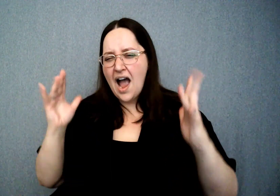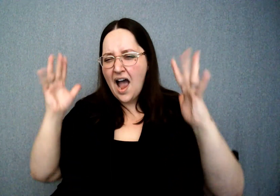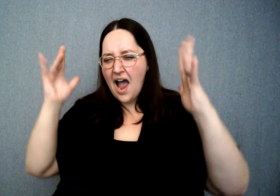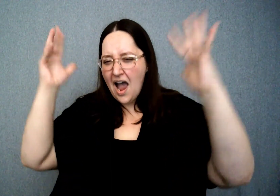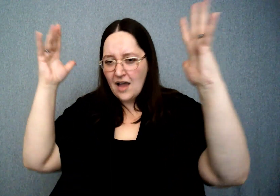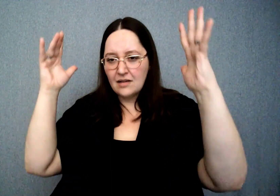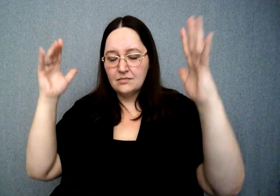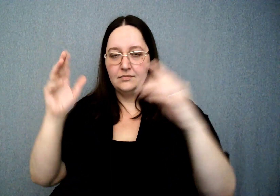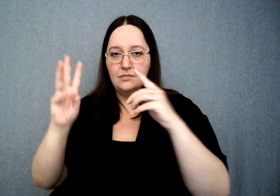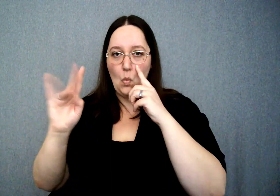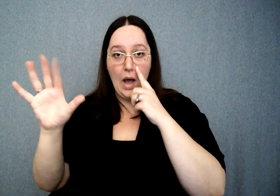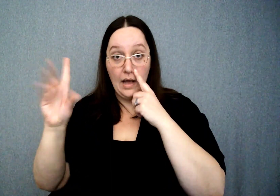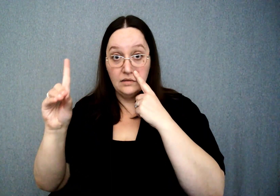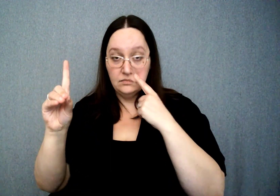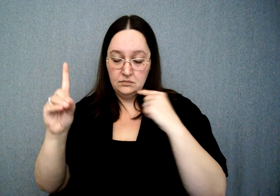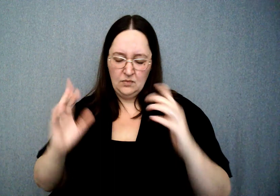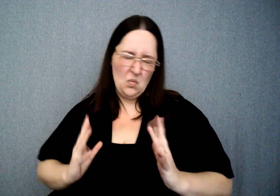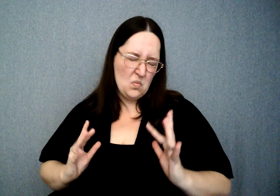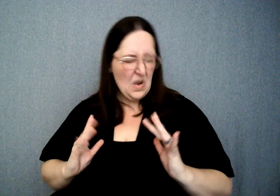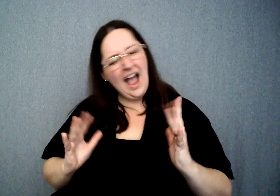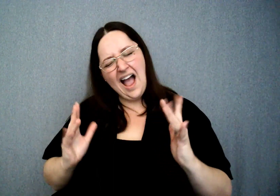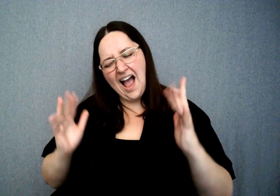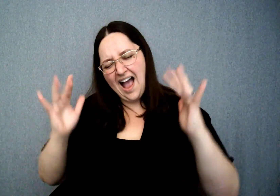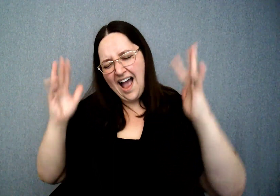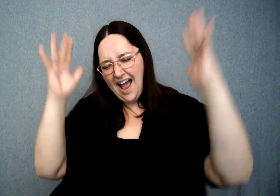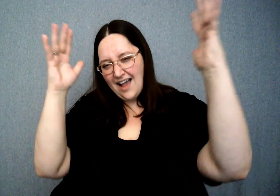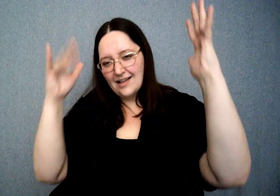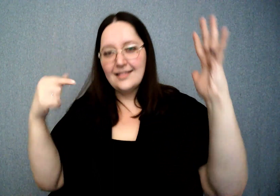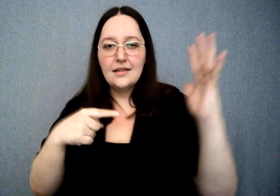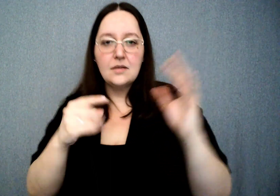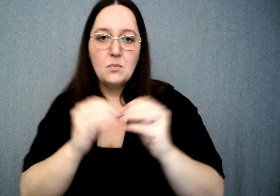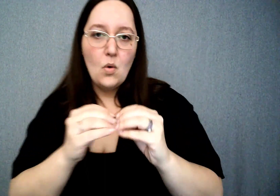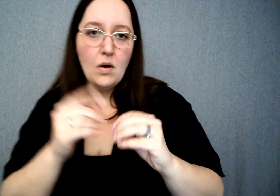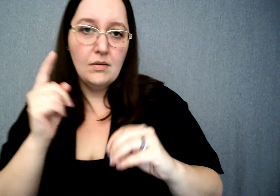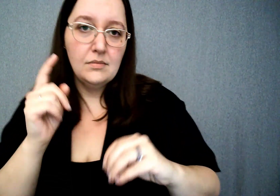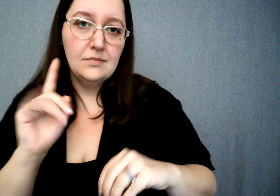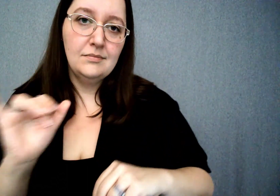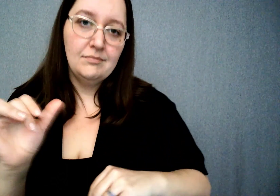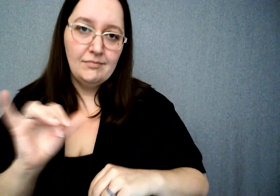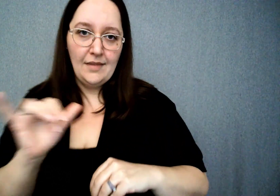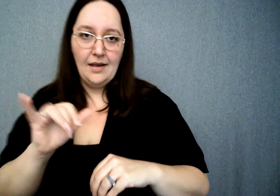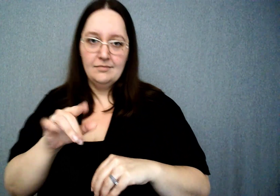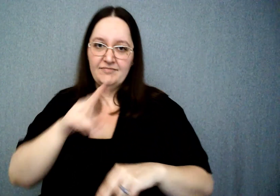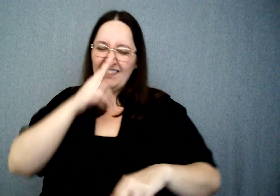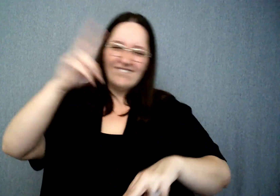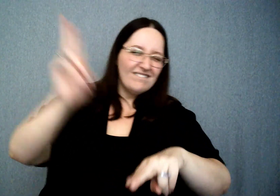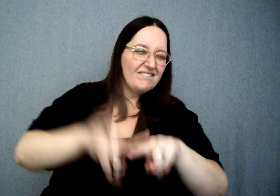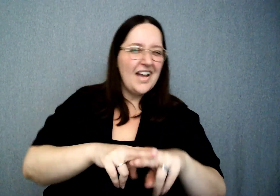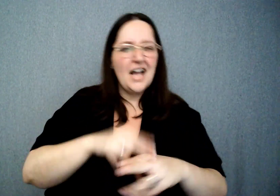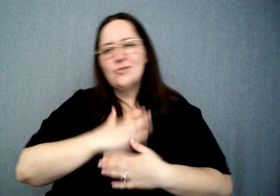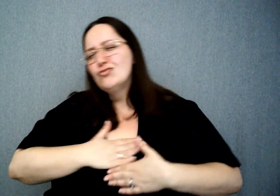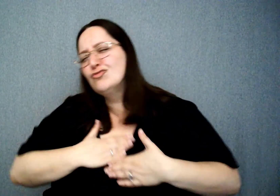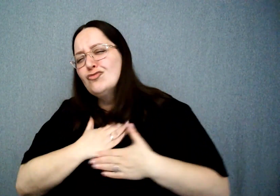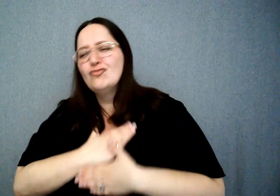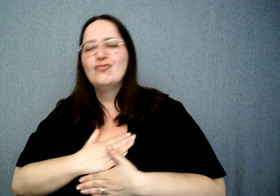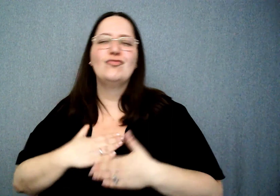You can sign wild this way specifically for that wild type, that crazy fun time. Super